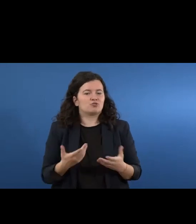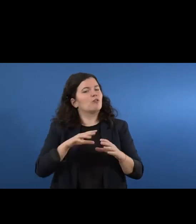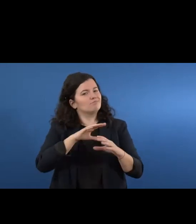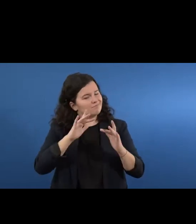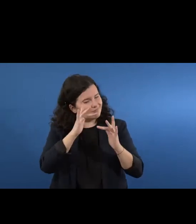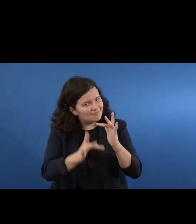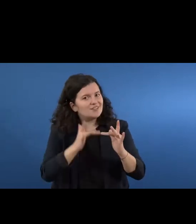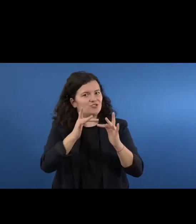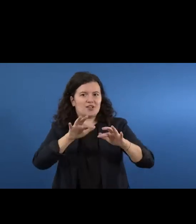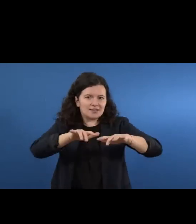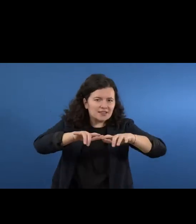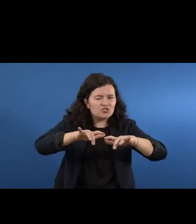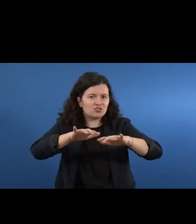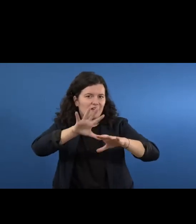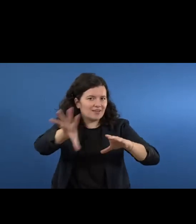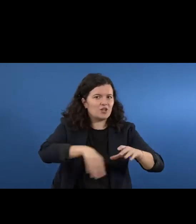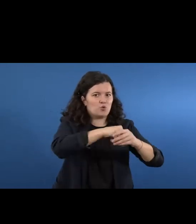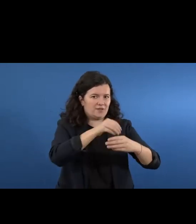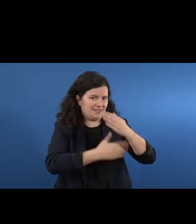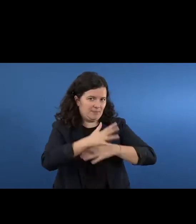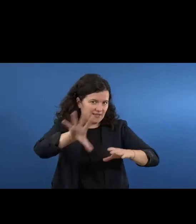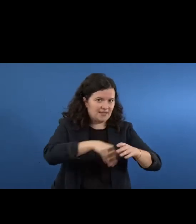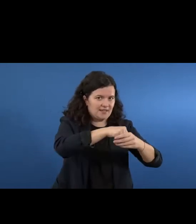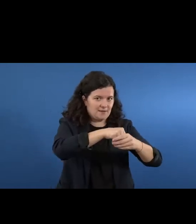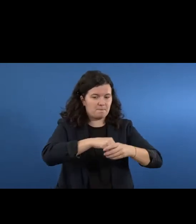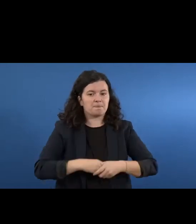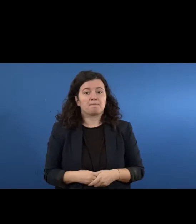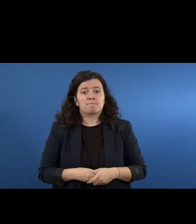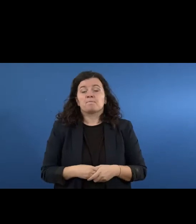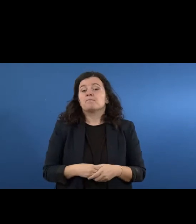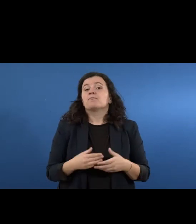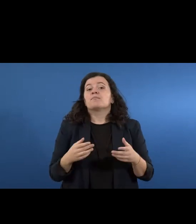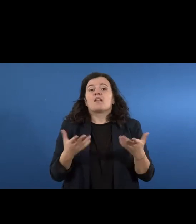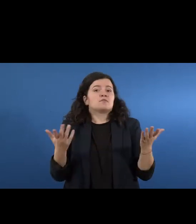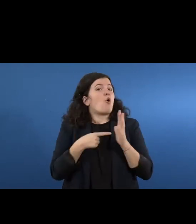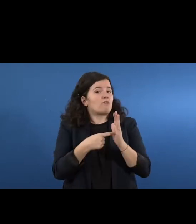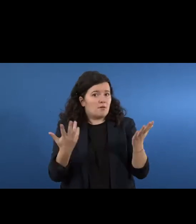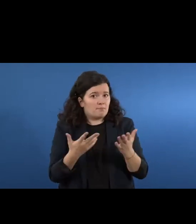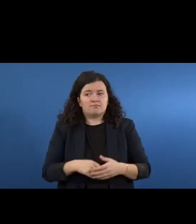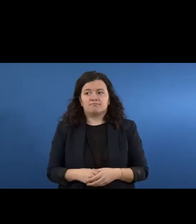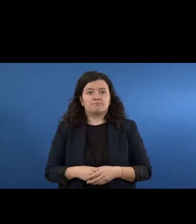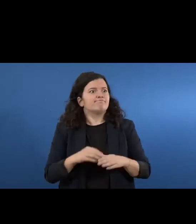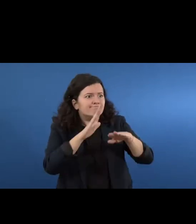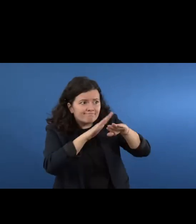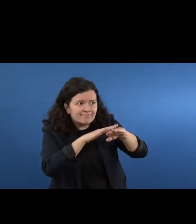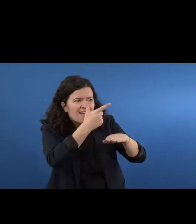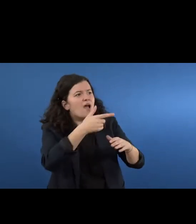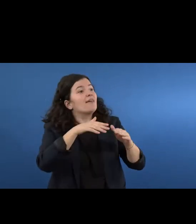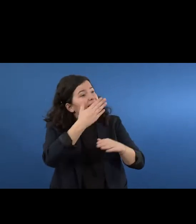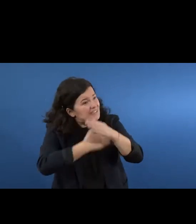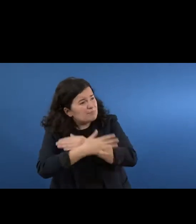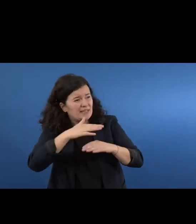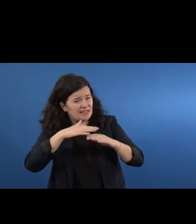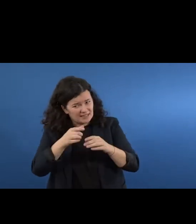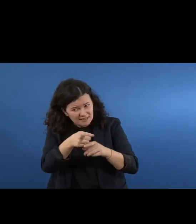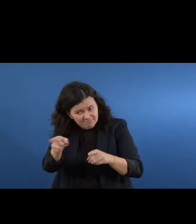disability. And I think this reality also applies to the context of getting more persons with disability in the workforce. So I think